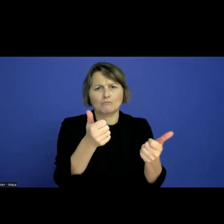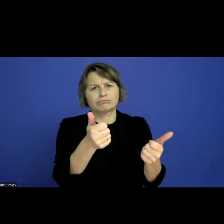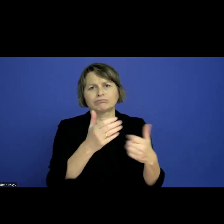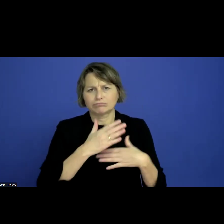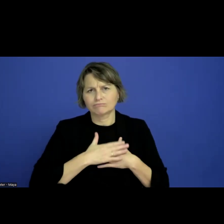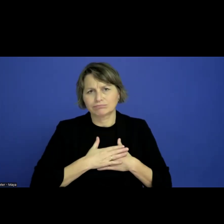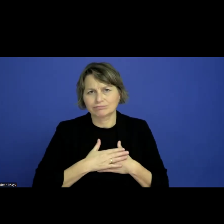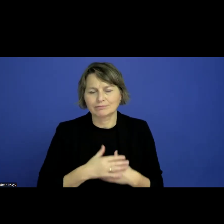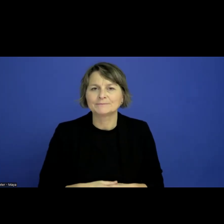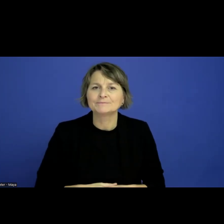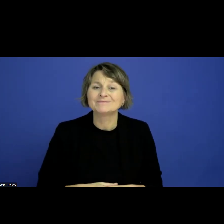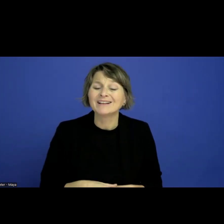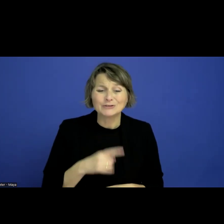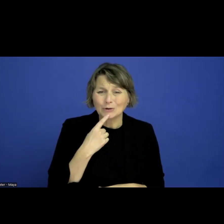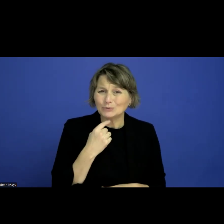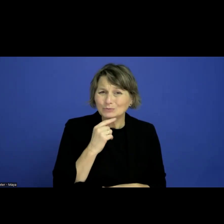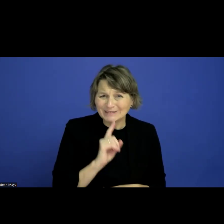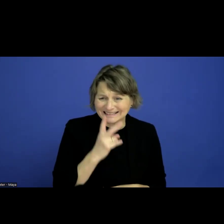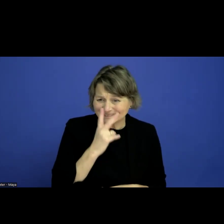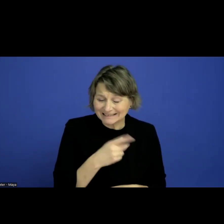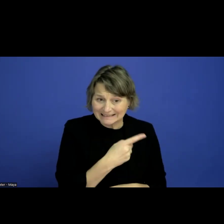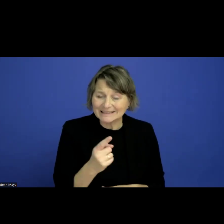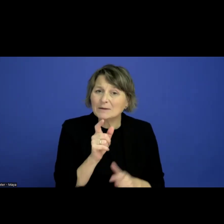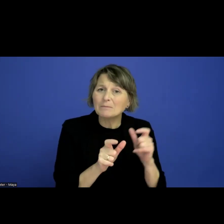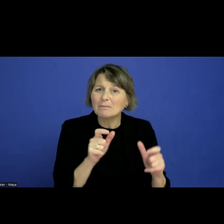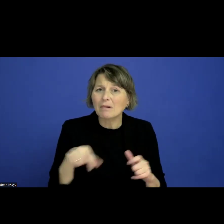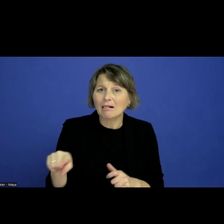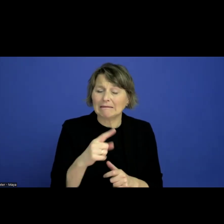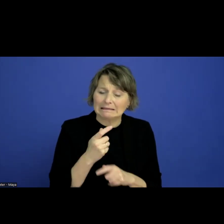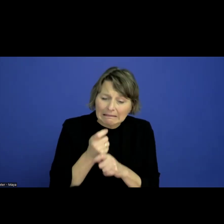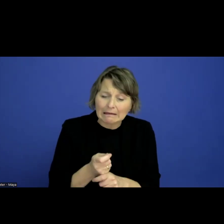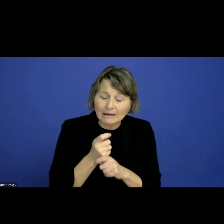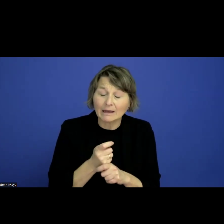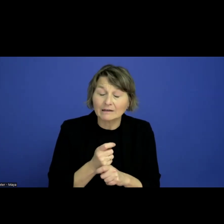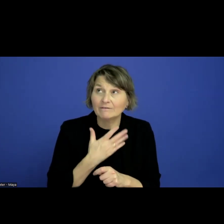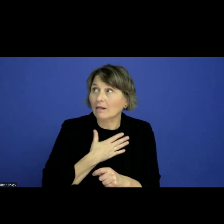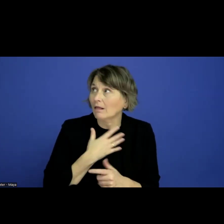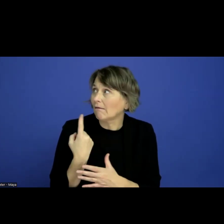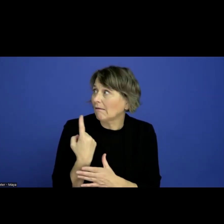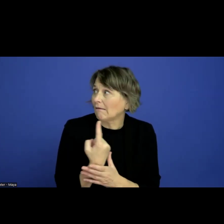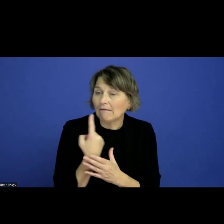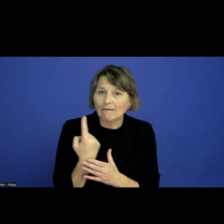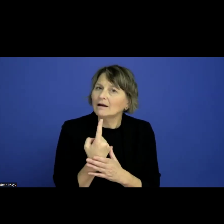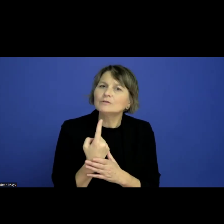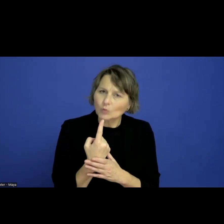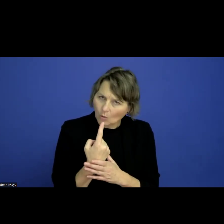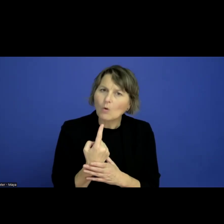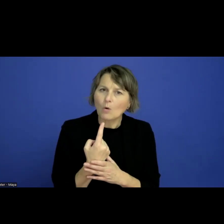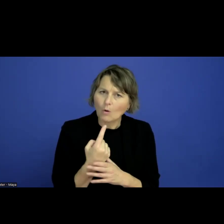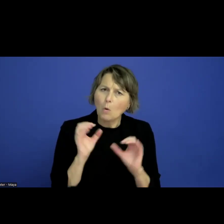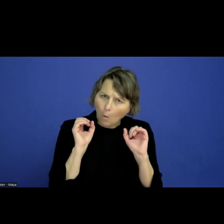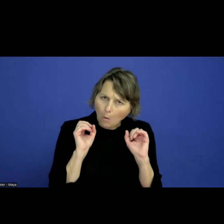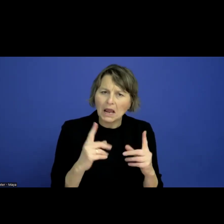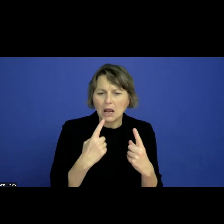their isolation. Talking about the topic is one way of doing it. And the more we talk about it, the more